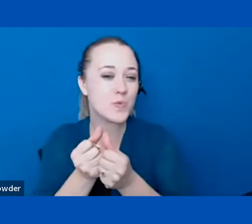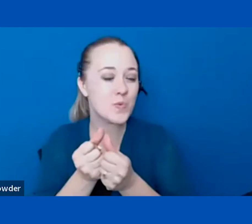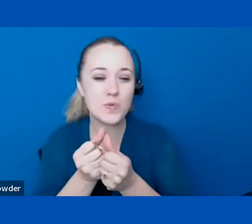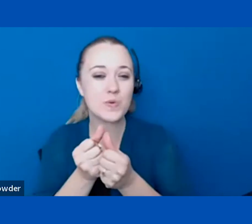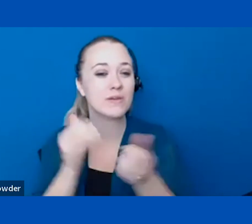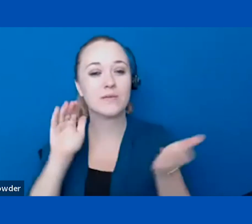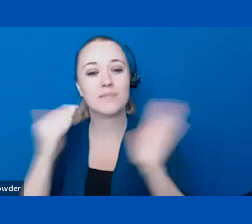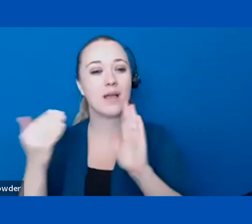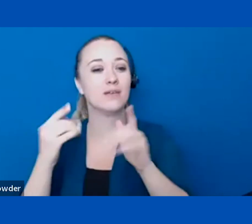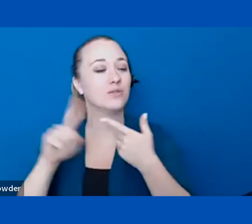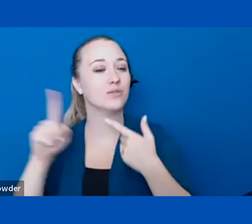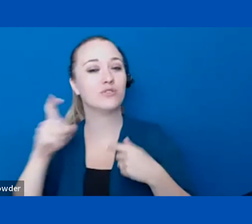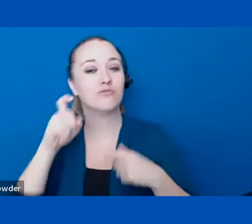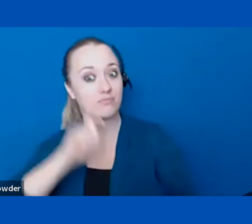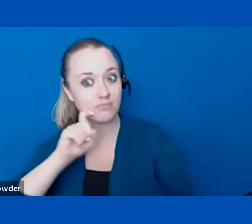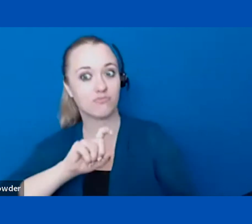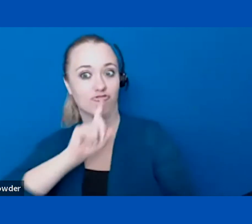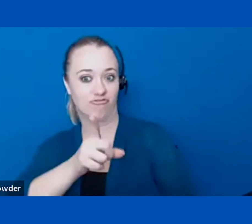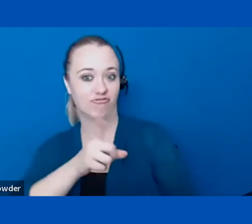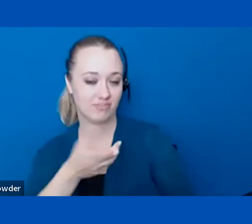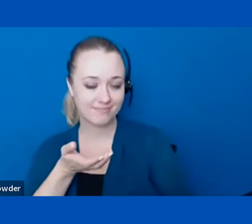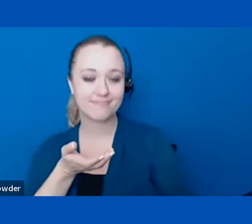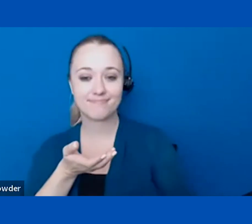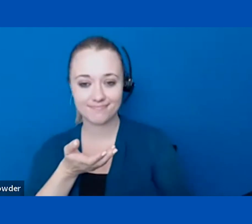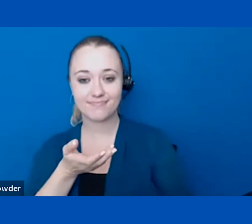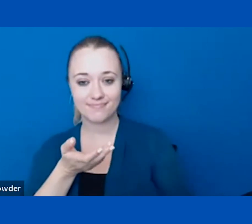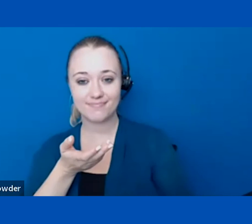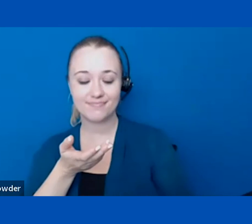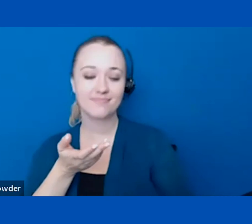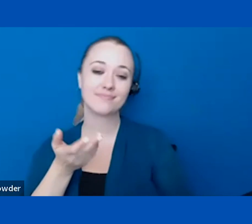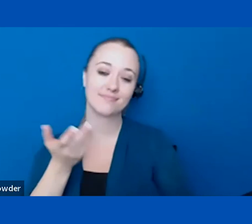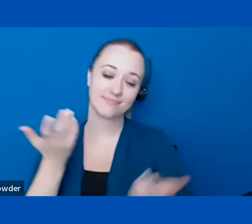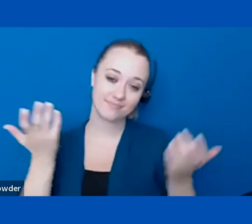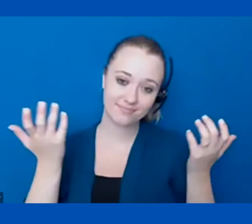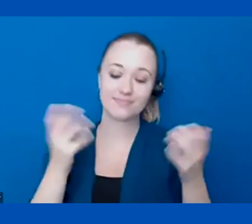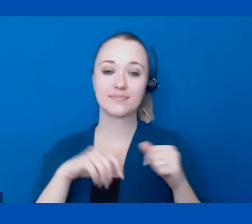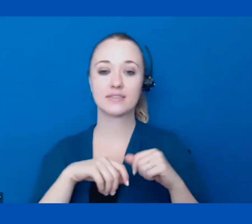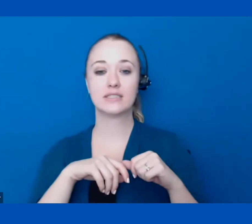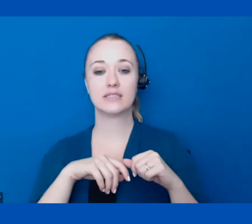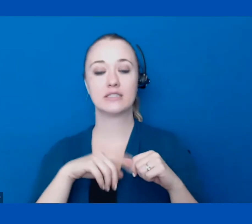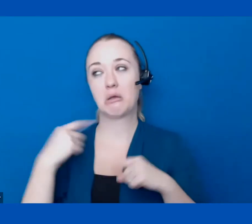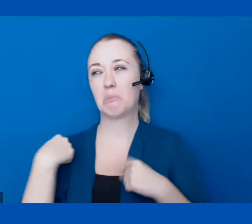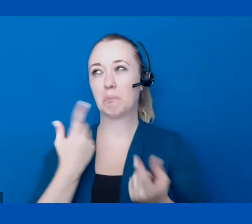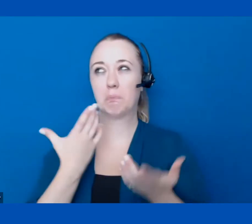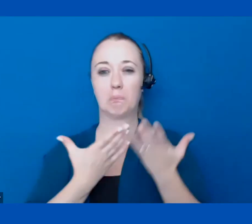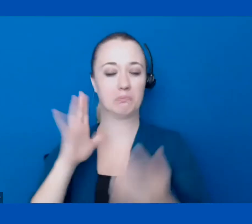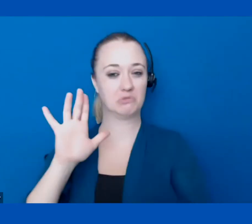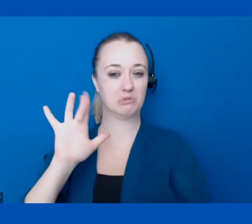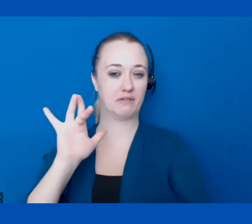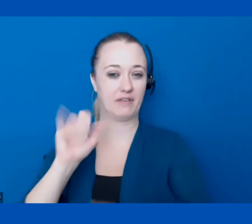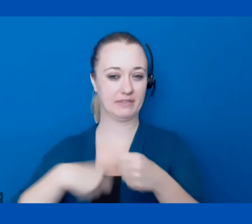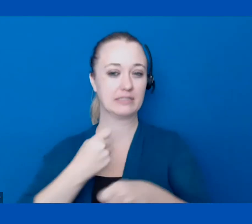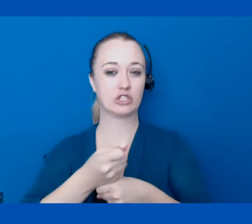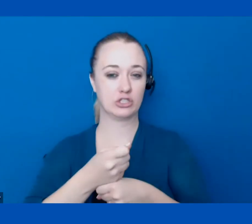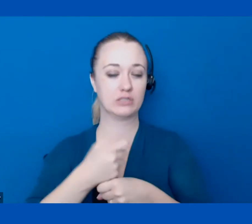razor blade. So I have probably for 25 years, I'd always